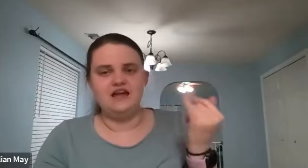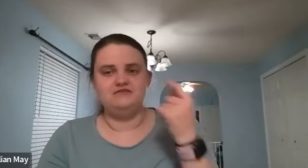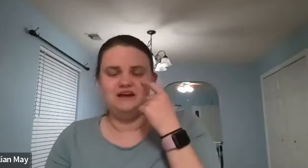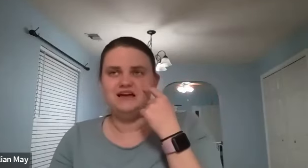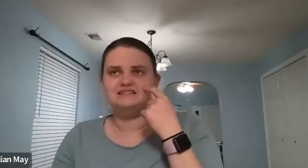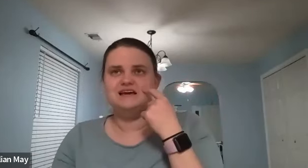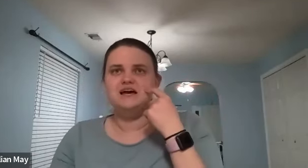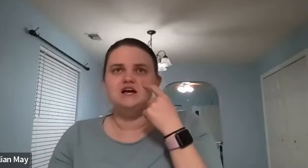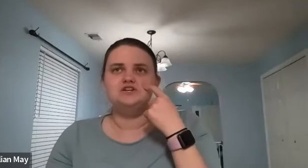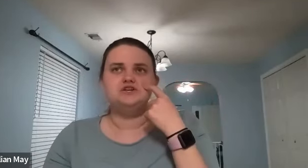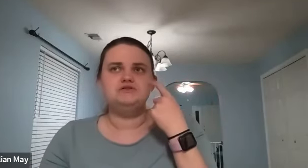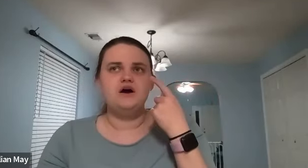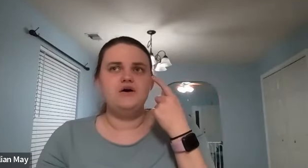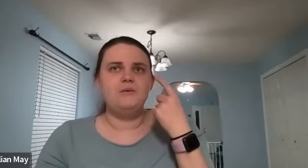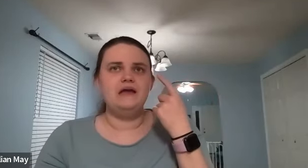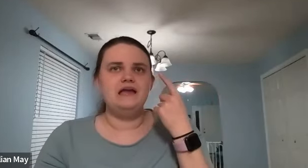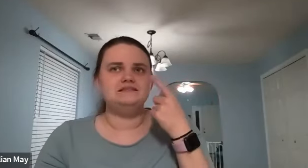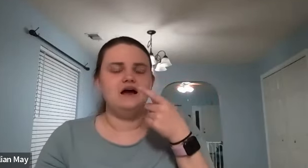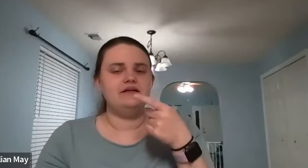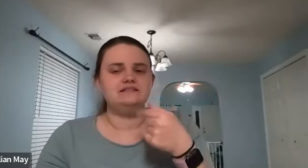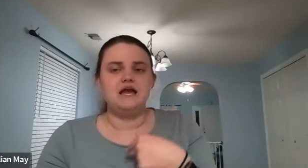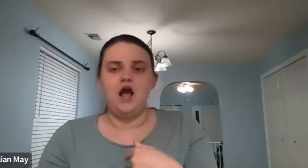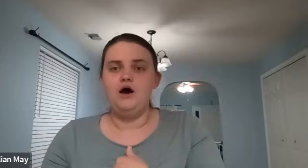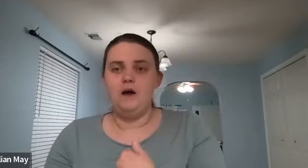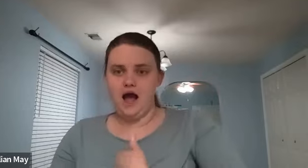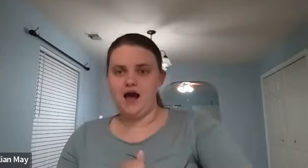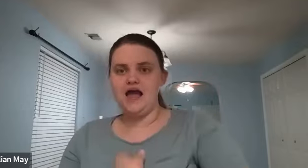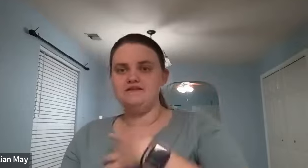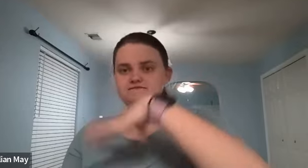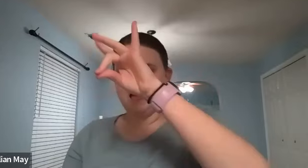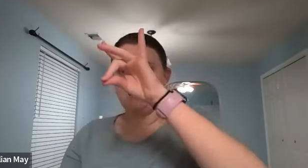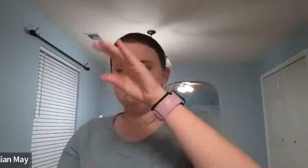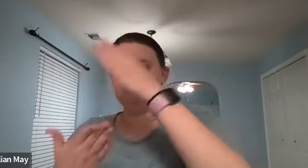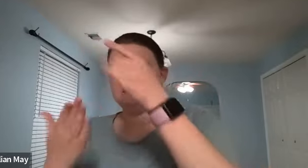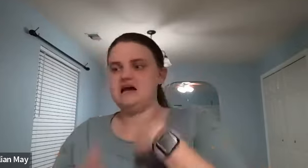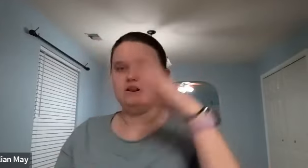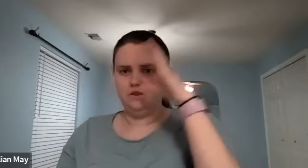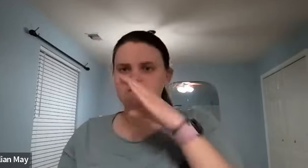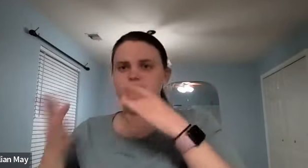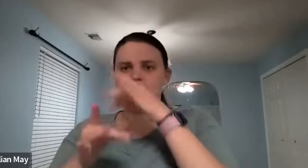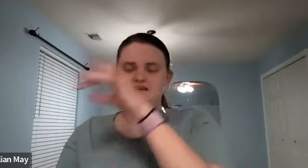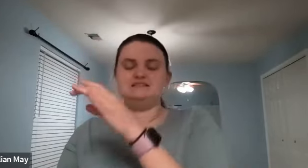creative because, it's not like saying, oh, I found this, I look for this, like